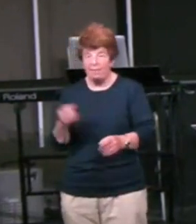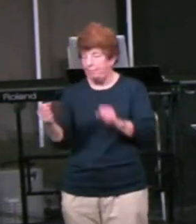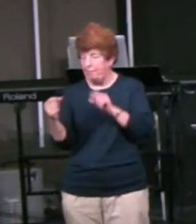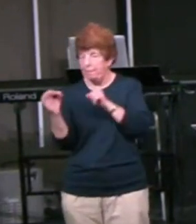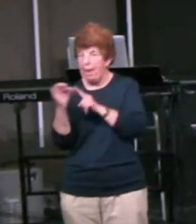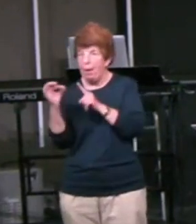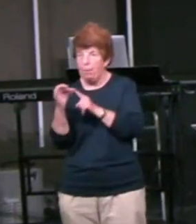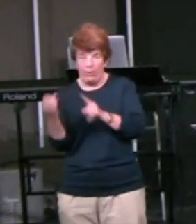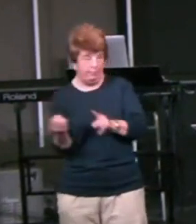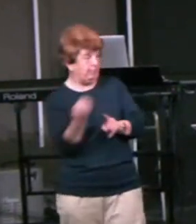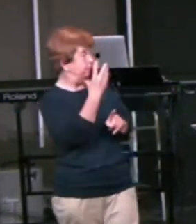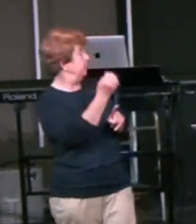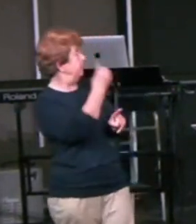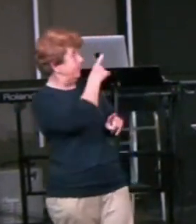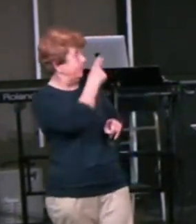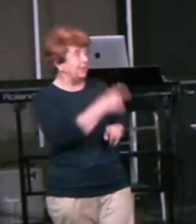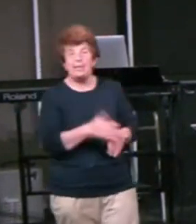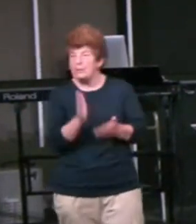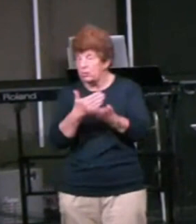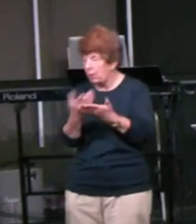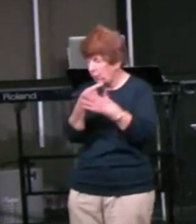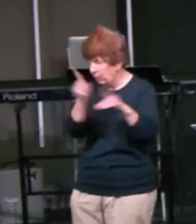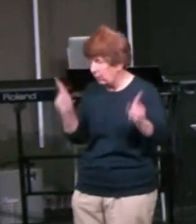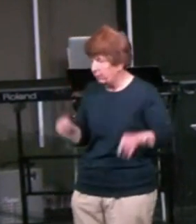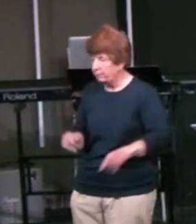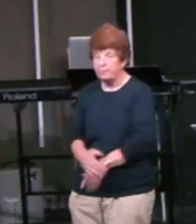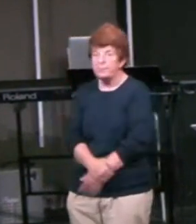PowerPoint presentation to share with you.